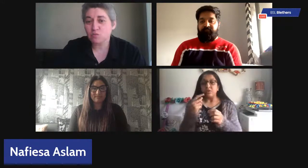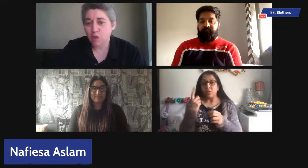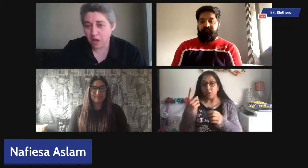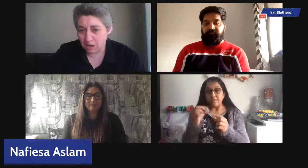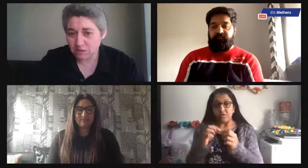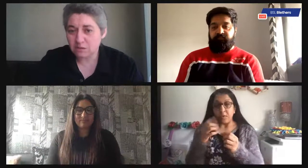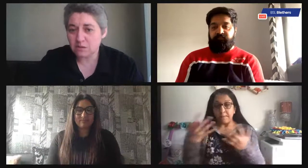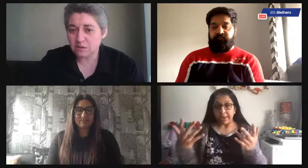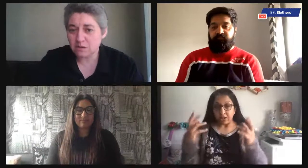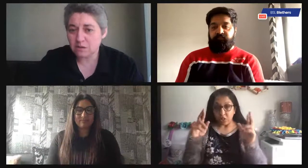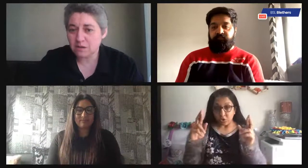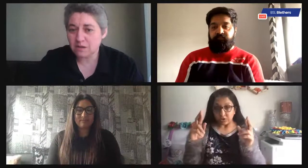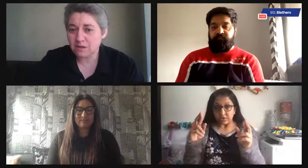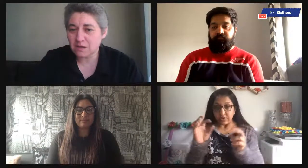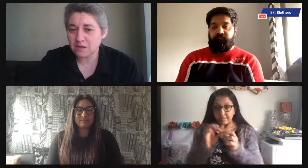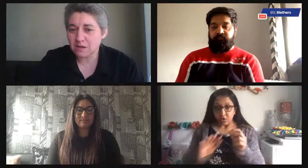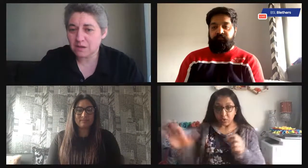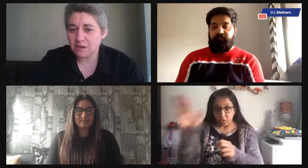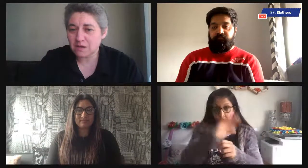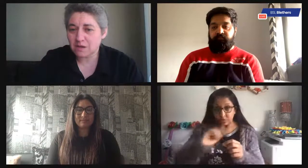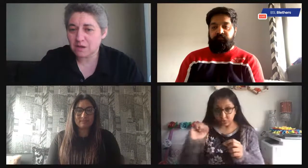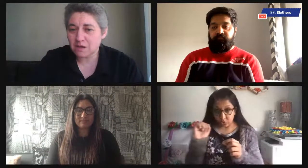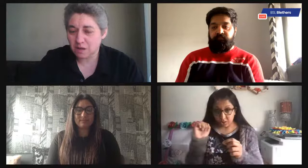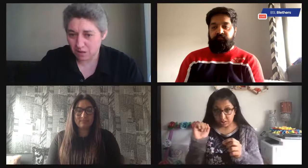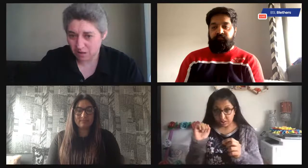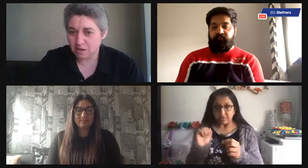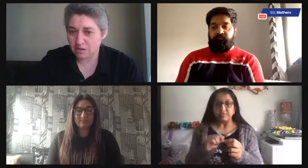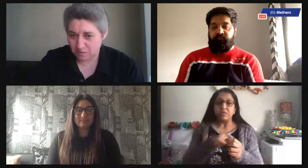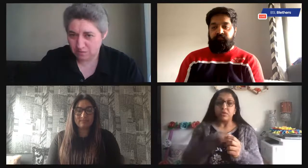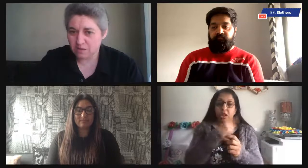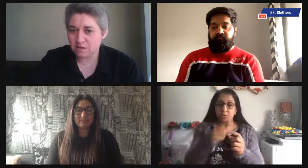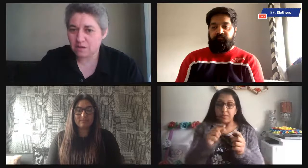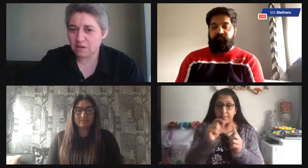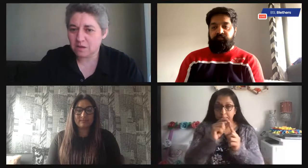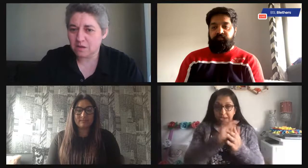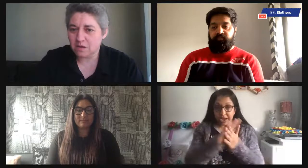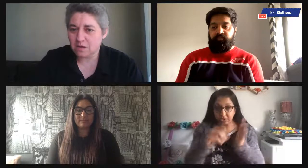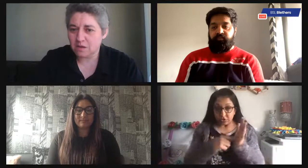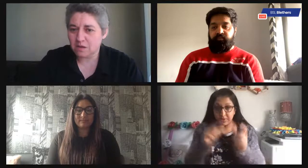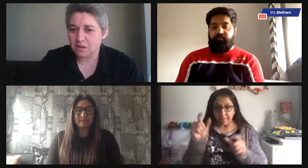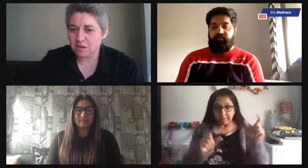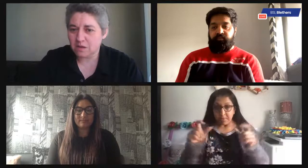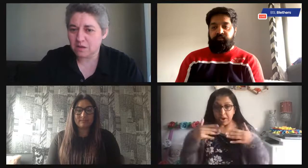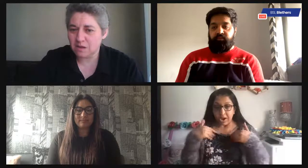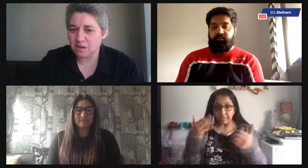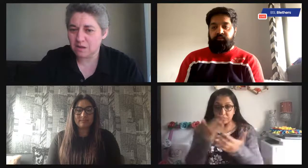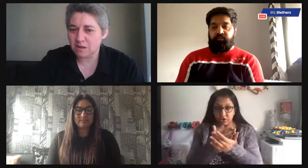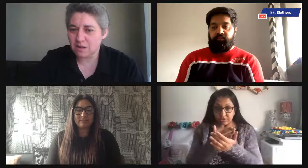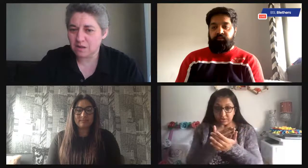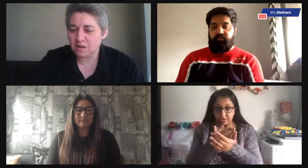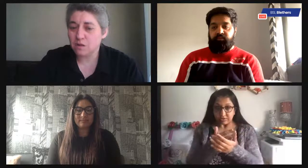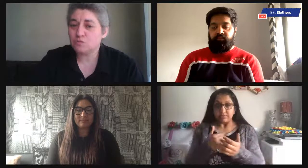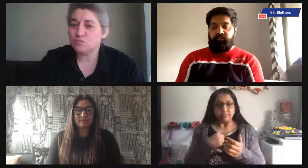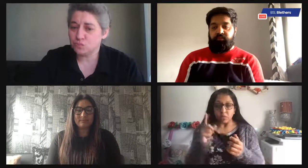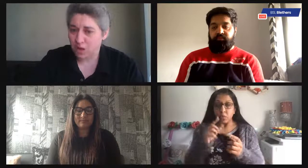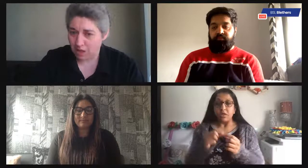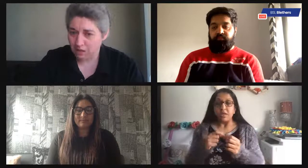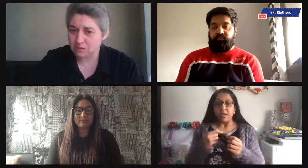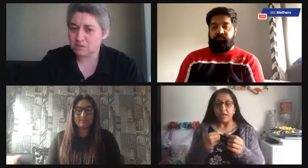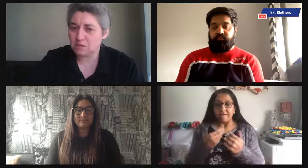and I work for two projects. One for the big lottery that's a whole Scotland-wide,